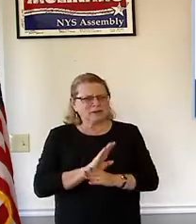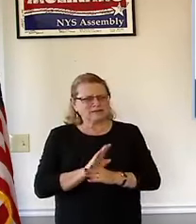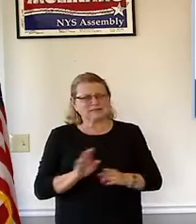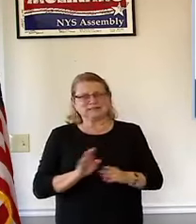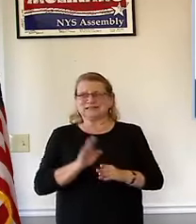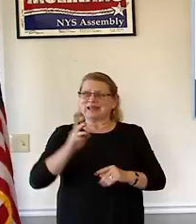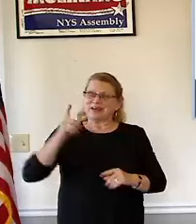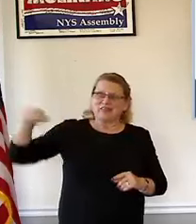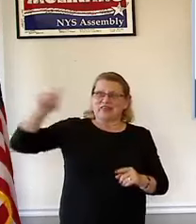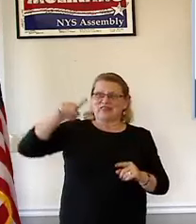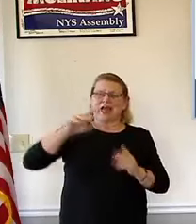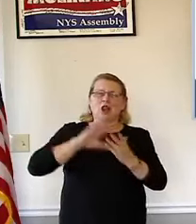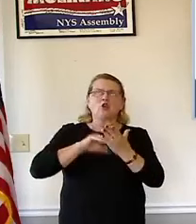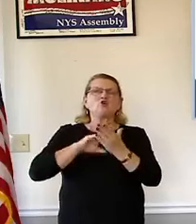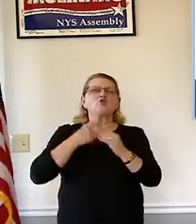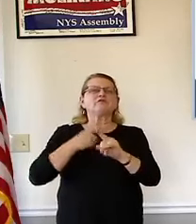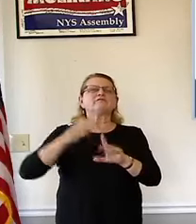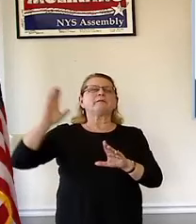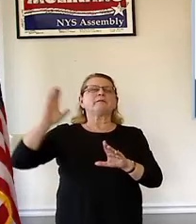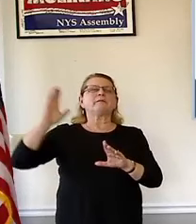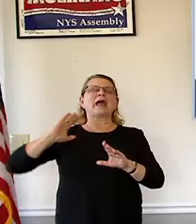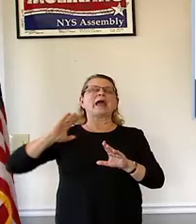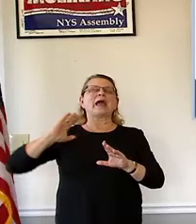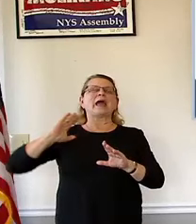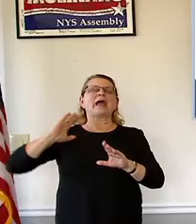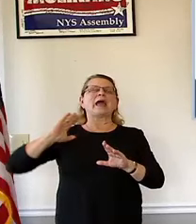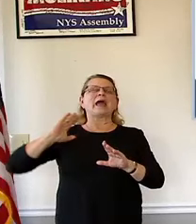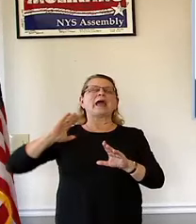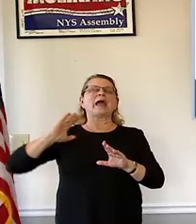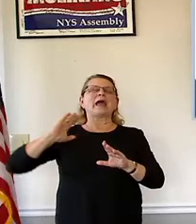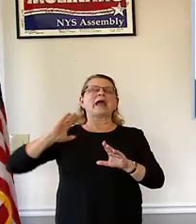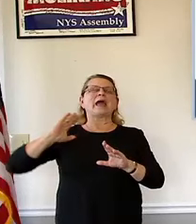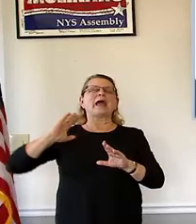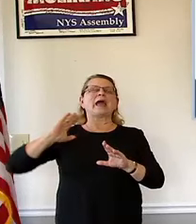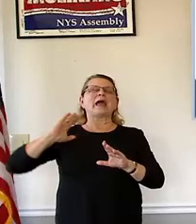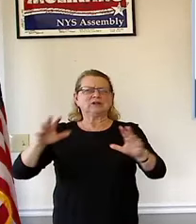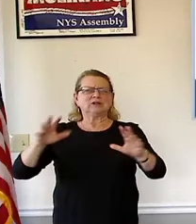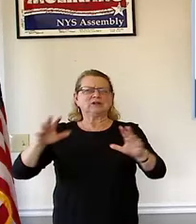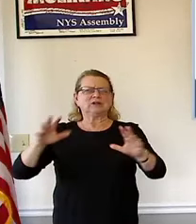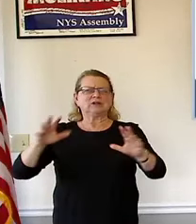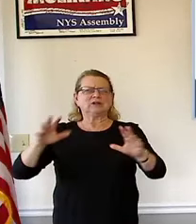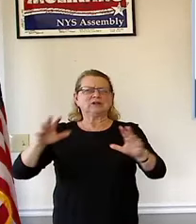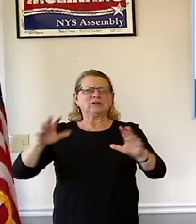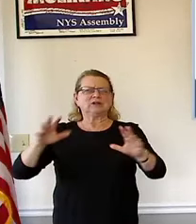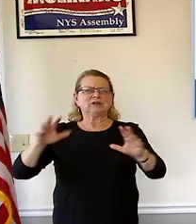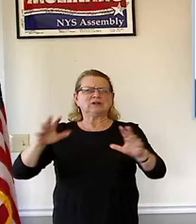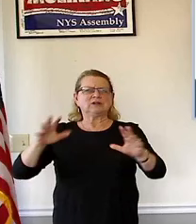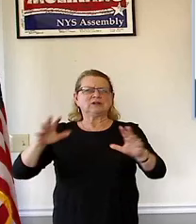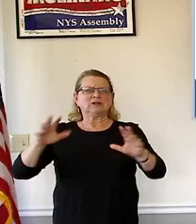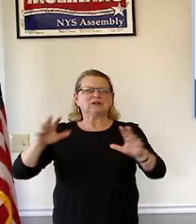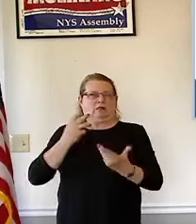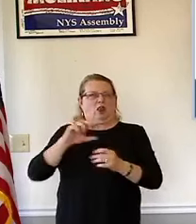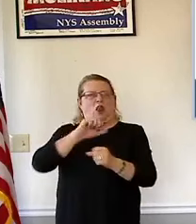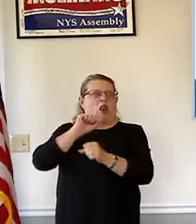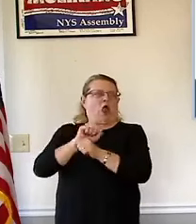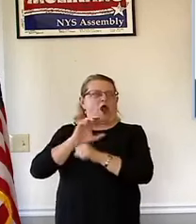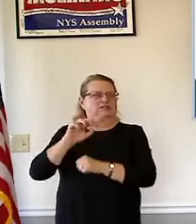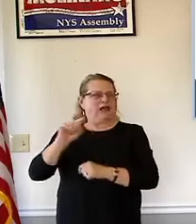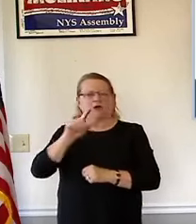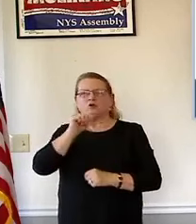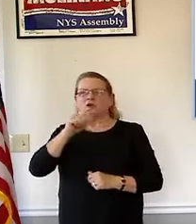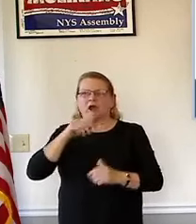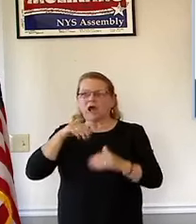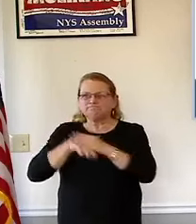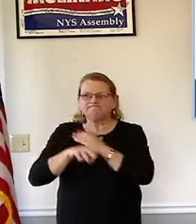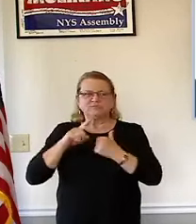past distributions and how people were locked out, either through the application process or because they were not a big enough